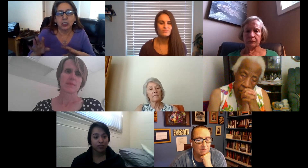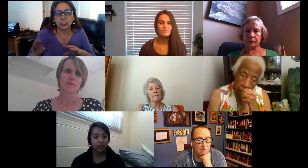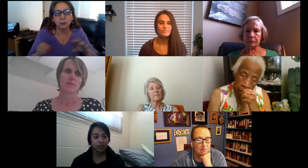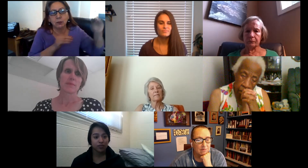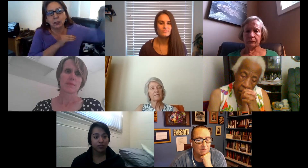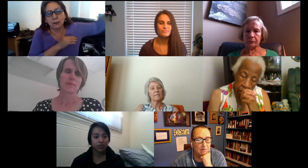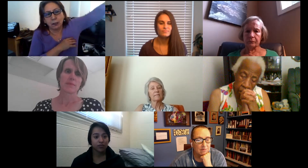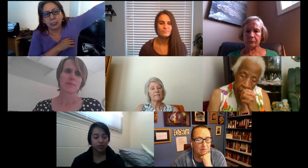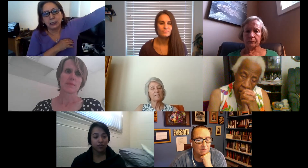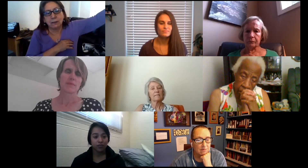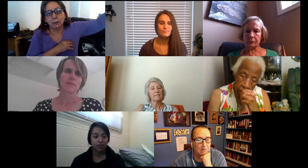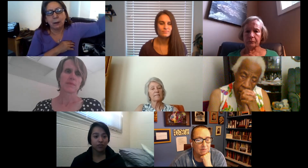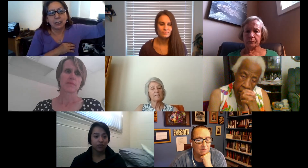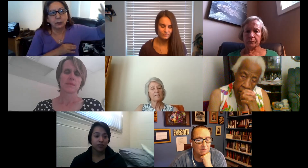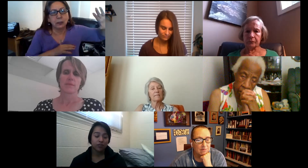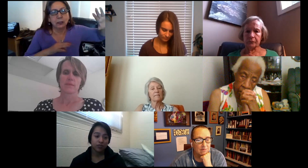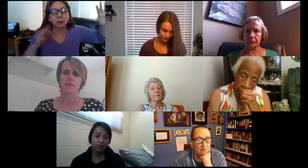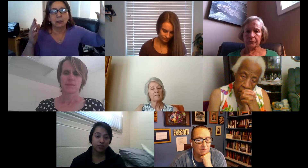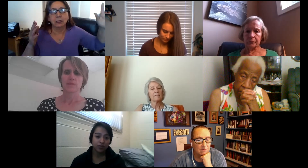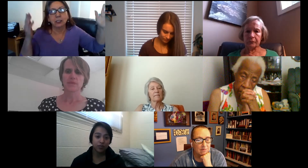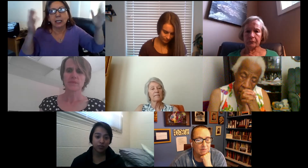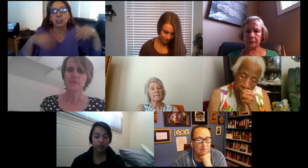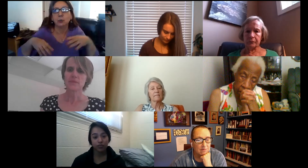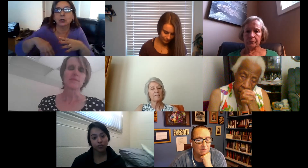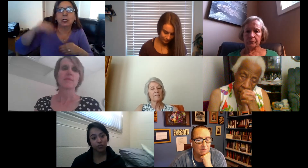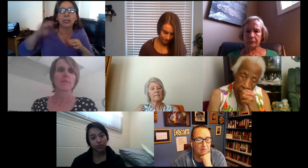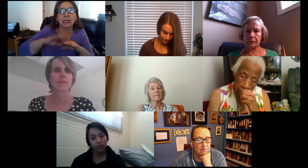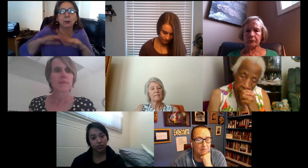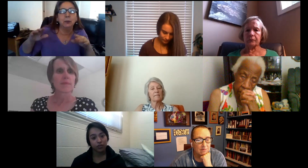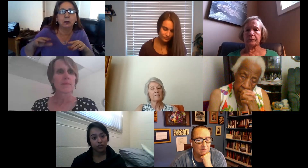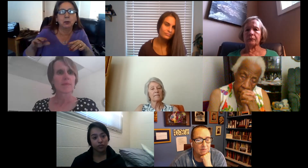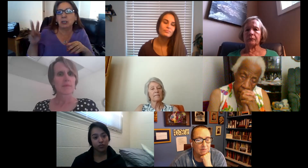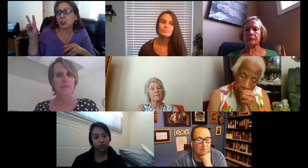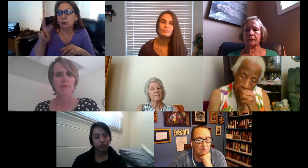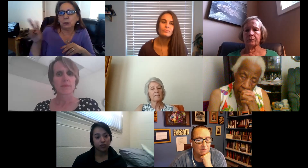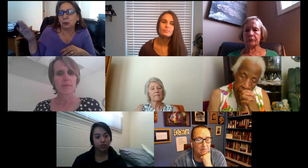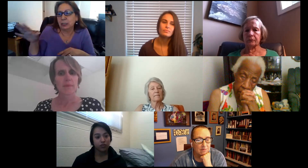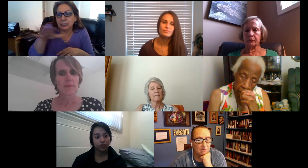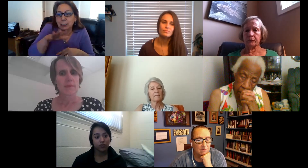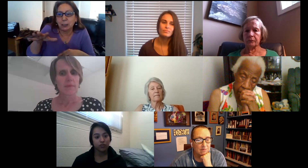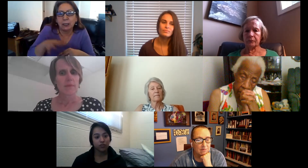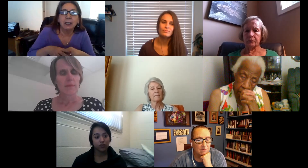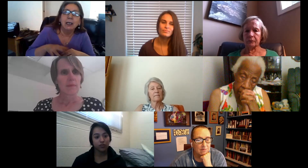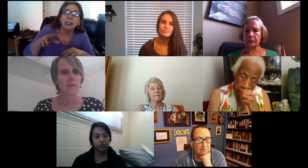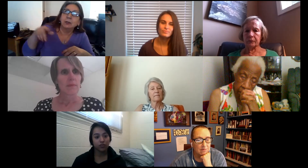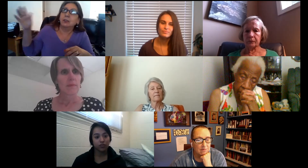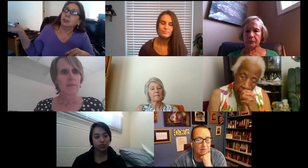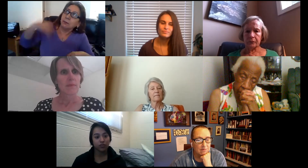just moved in the far east of El Paso, and at night she would go out. We had a mobile home. We were like 2 people in the same area. She would go, look, Mom,